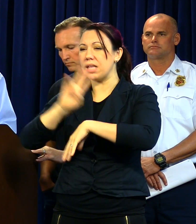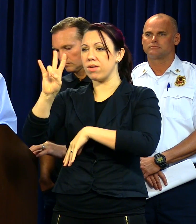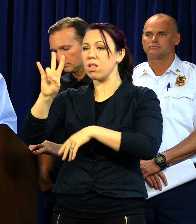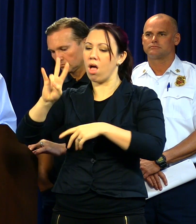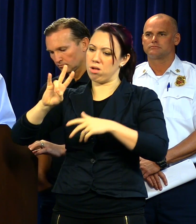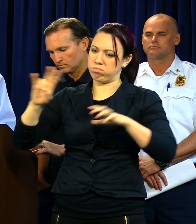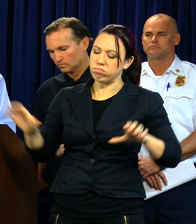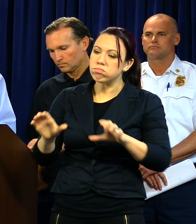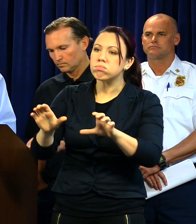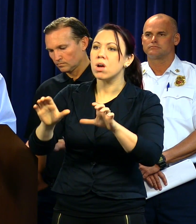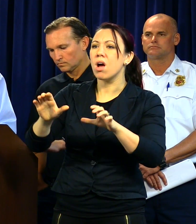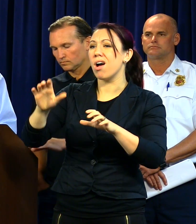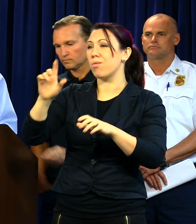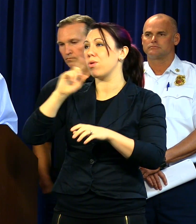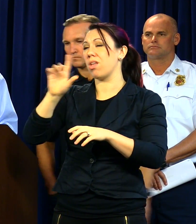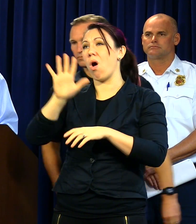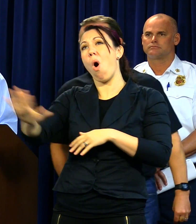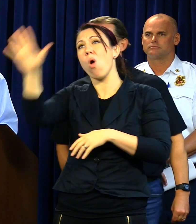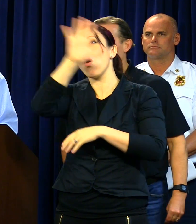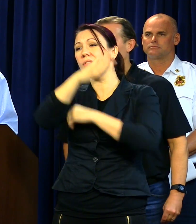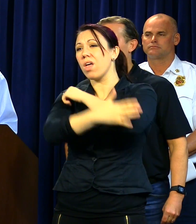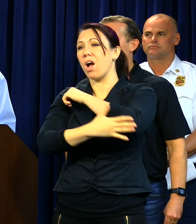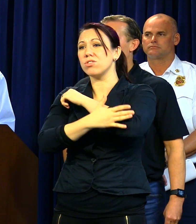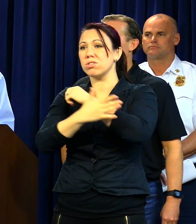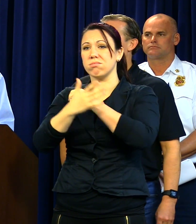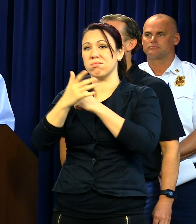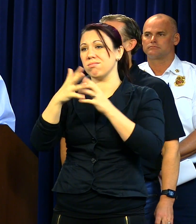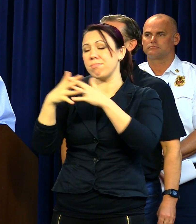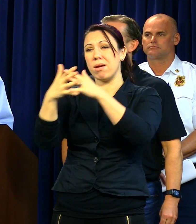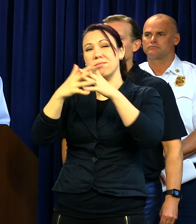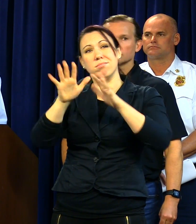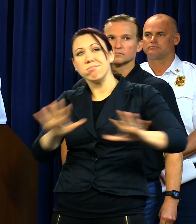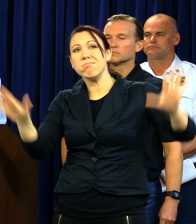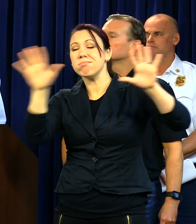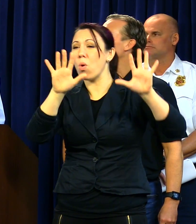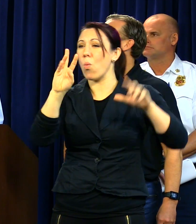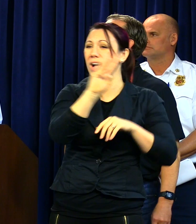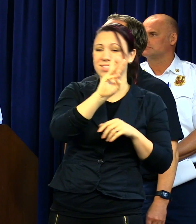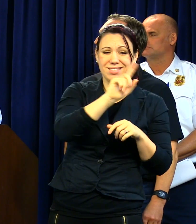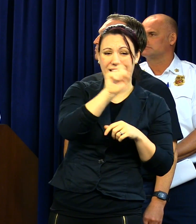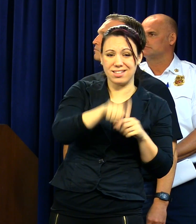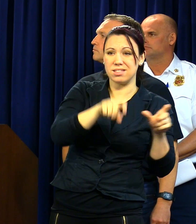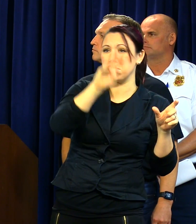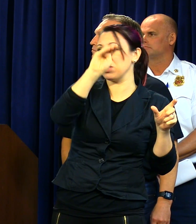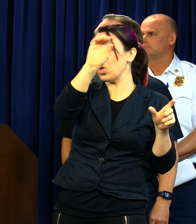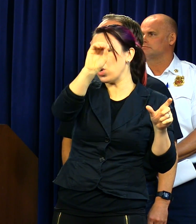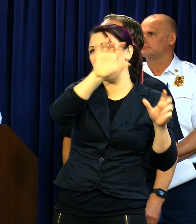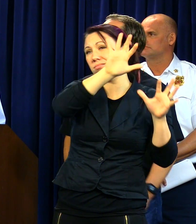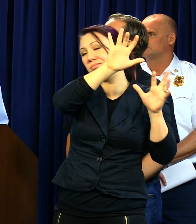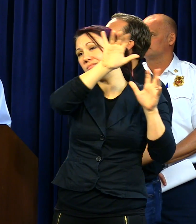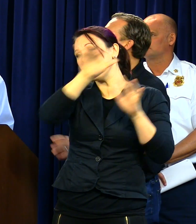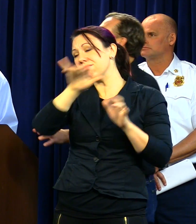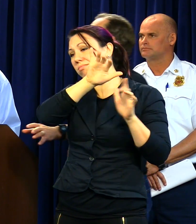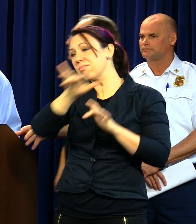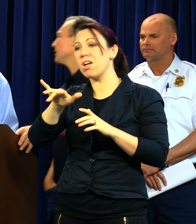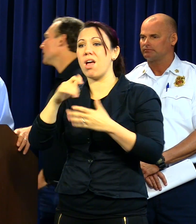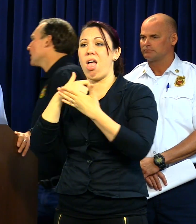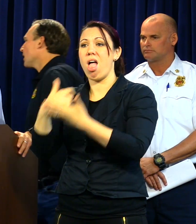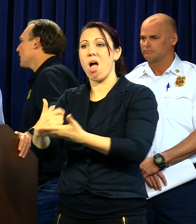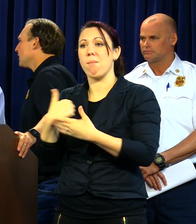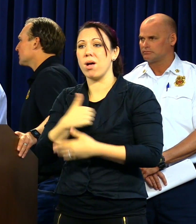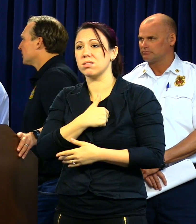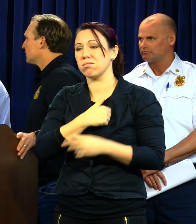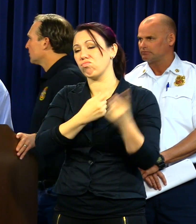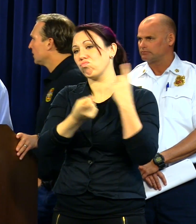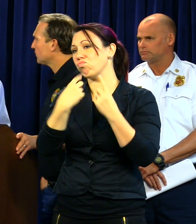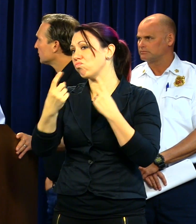got help from all over the country, as far west as Texas and Missouri, and we have some additional help coming in. Did we get